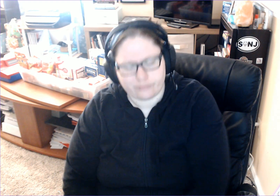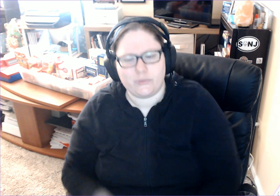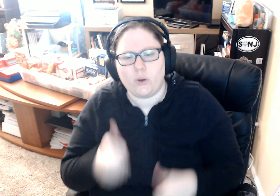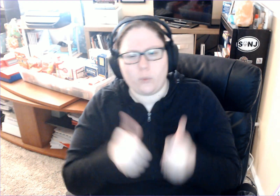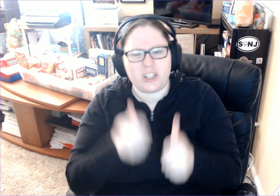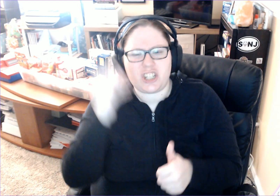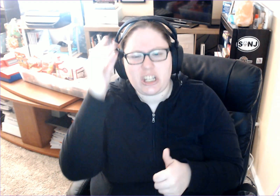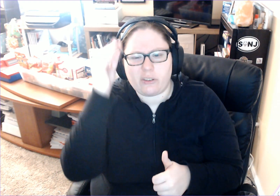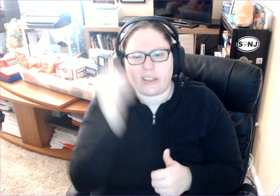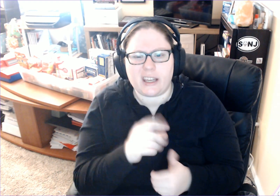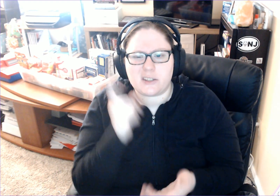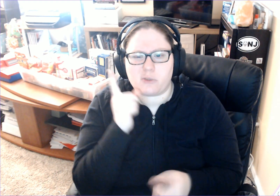Which do you think is right?